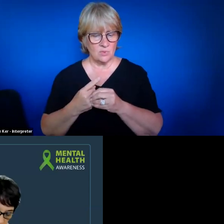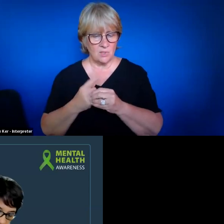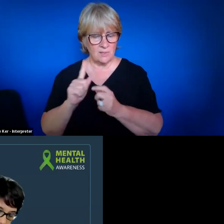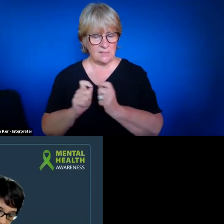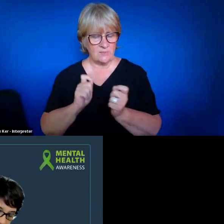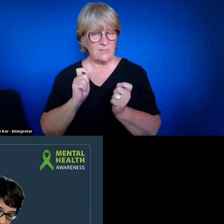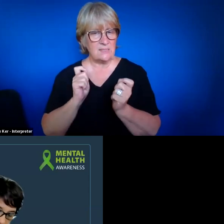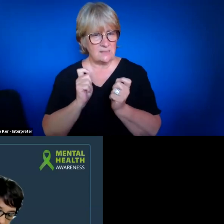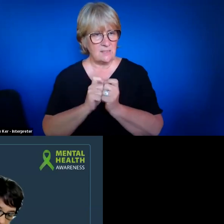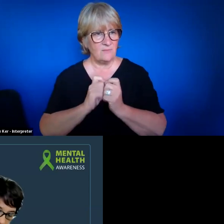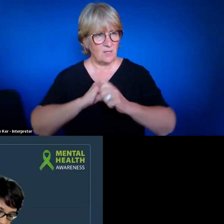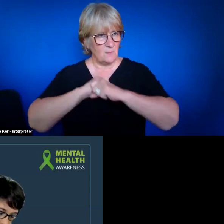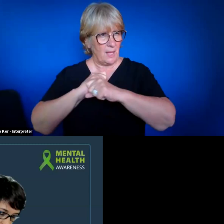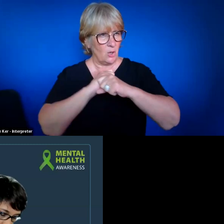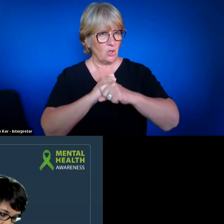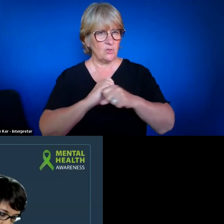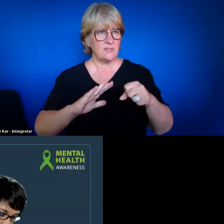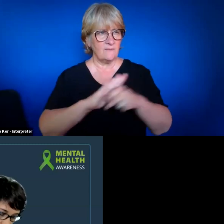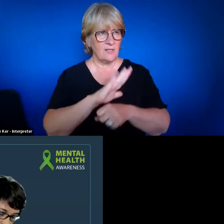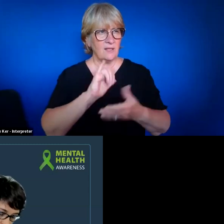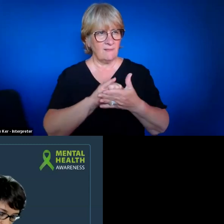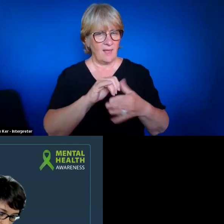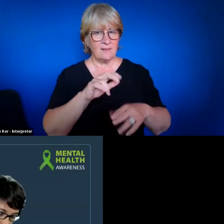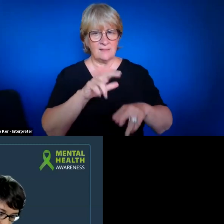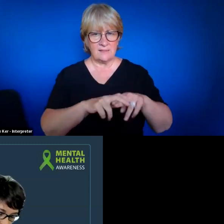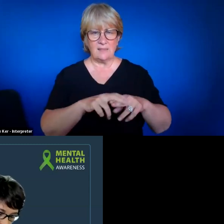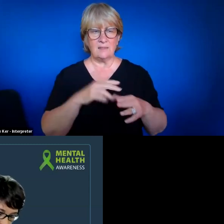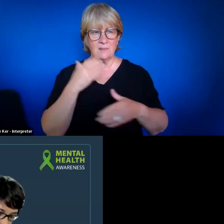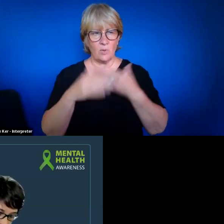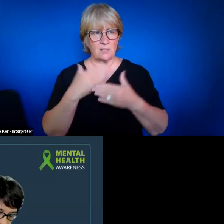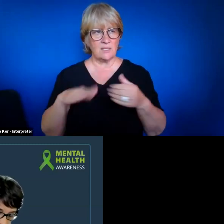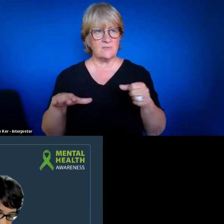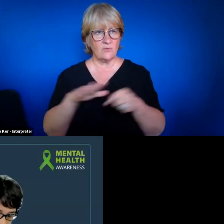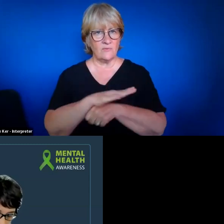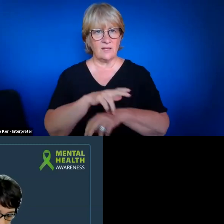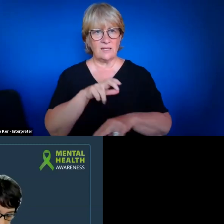specific barriers to filling that seat and maybe the process for filling seats?